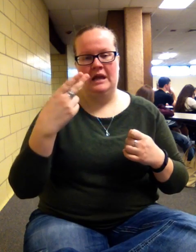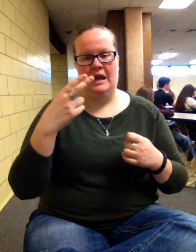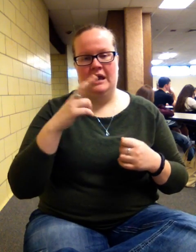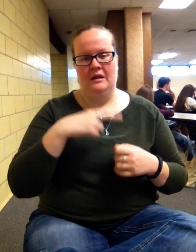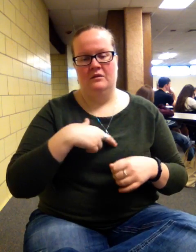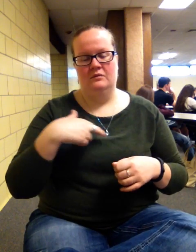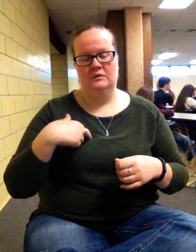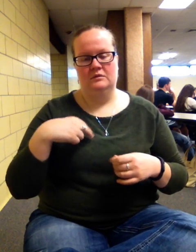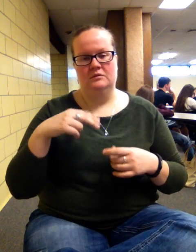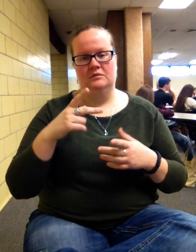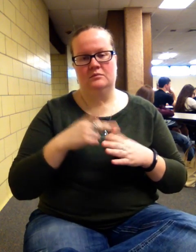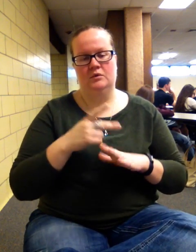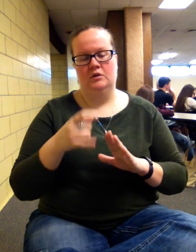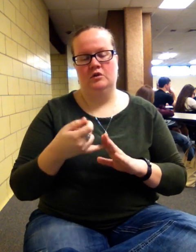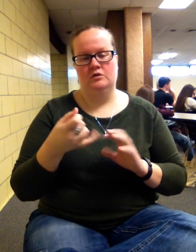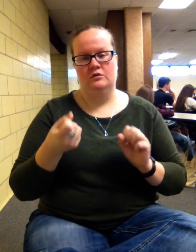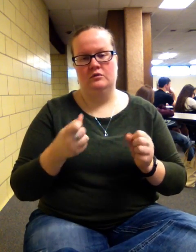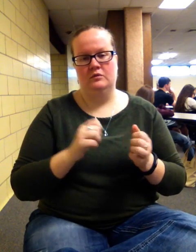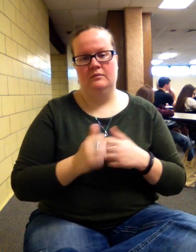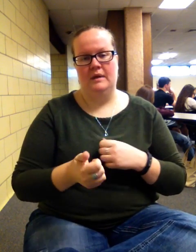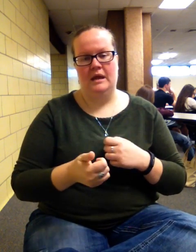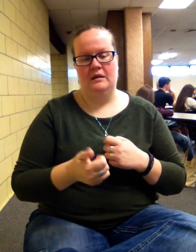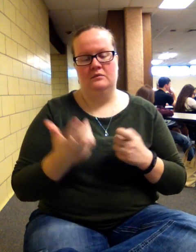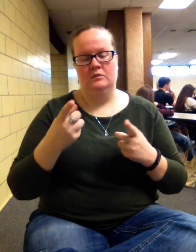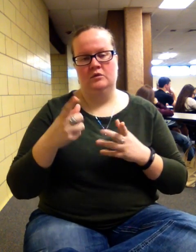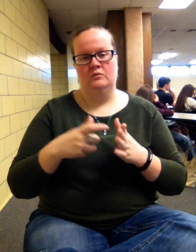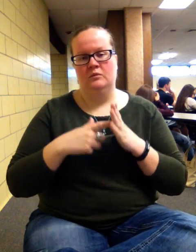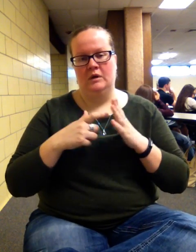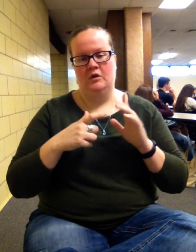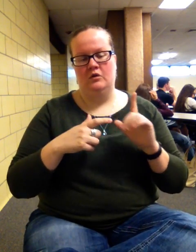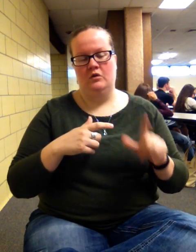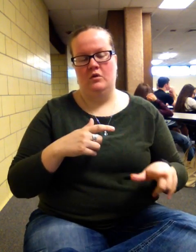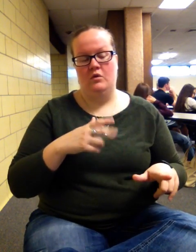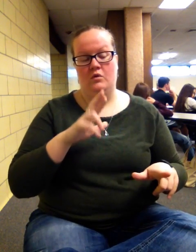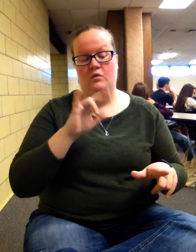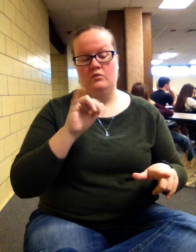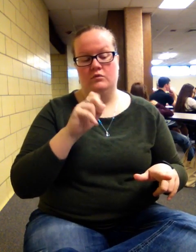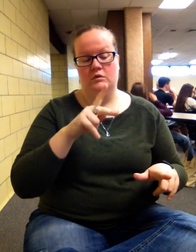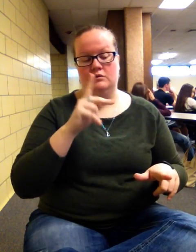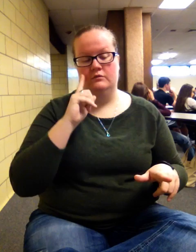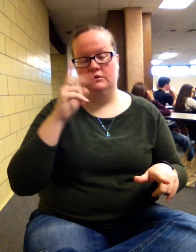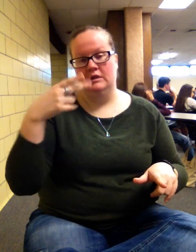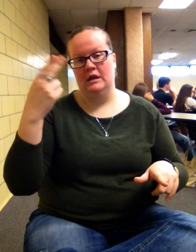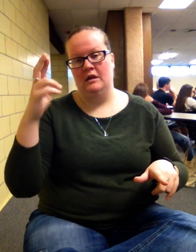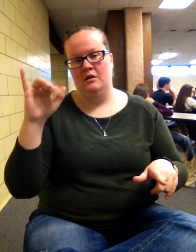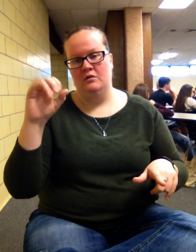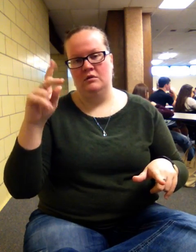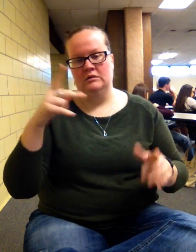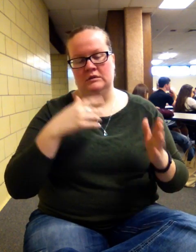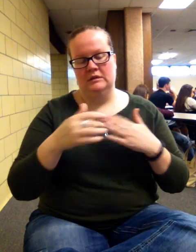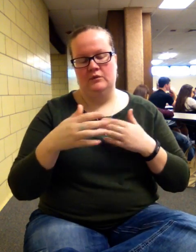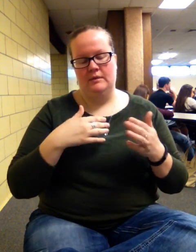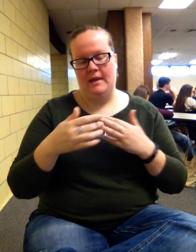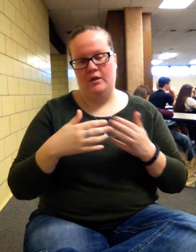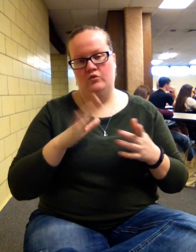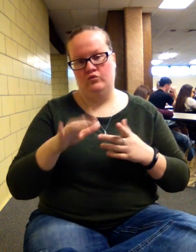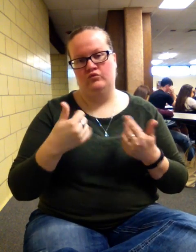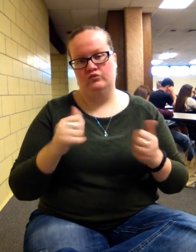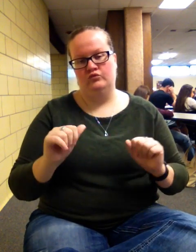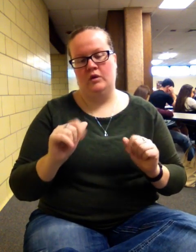actually pass what you required low risk and the high risk. It doesn't really matter. You're just trying to get